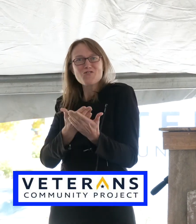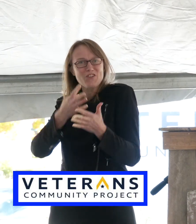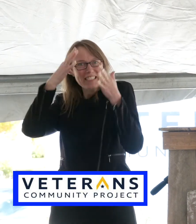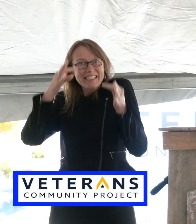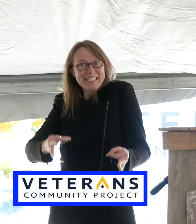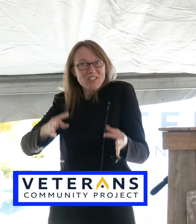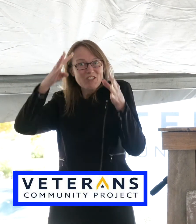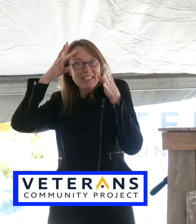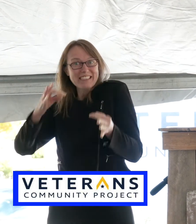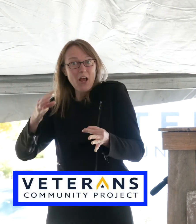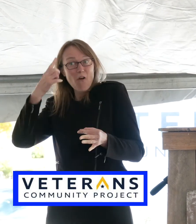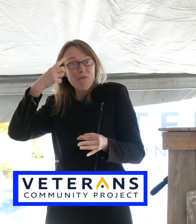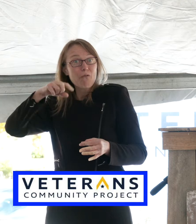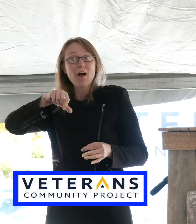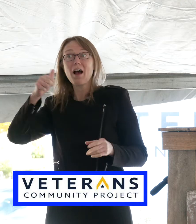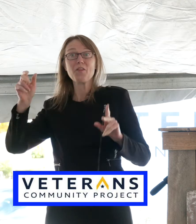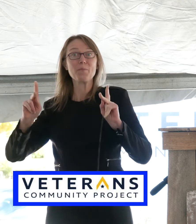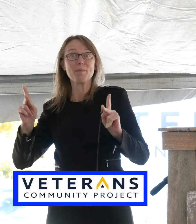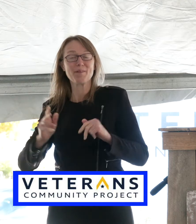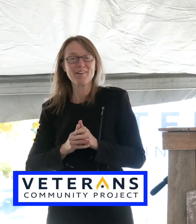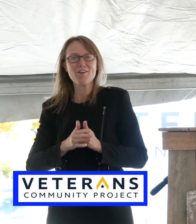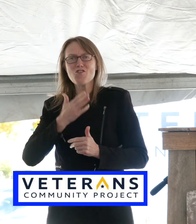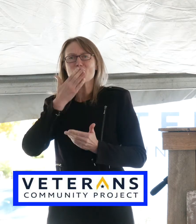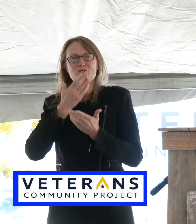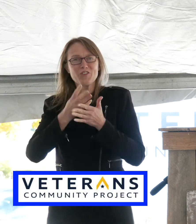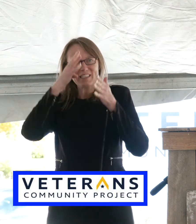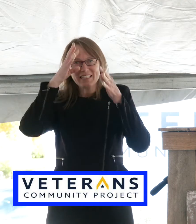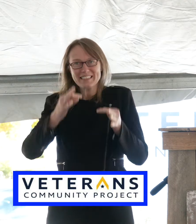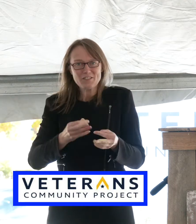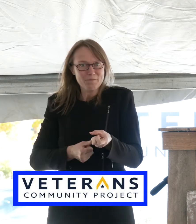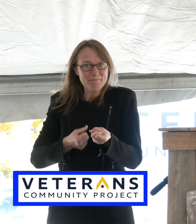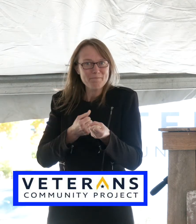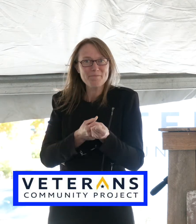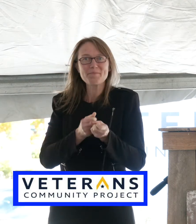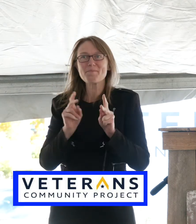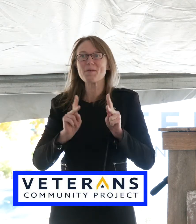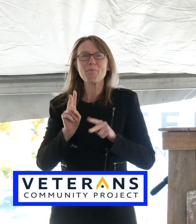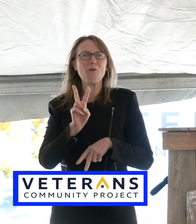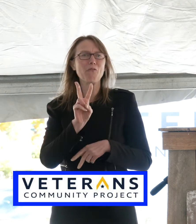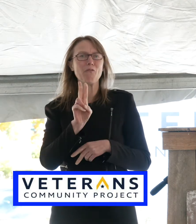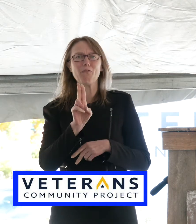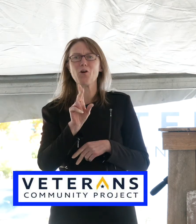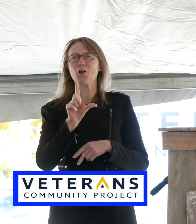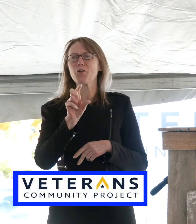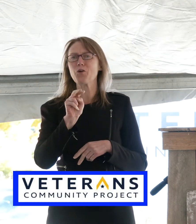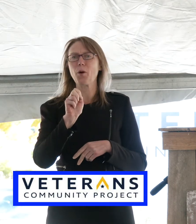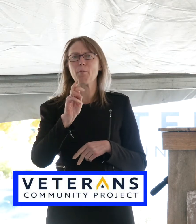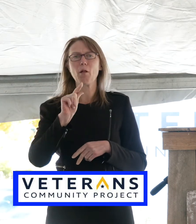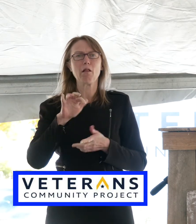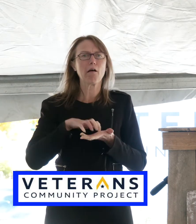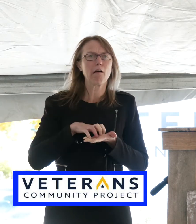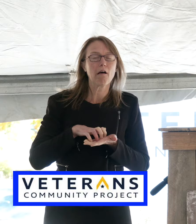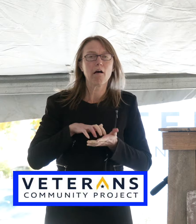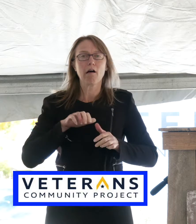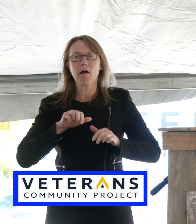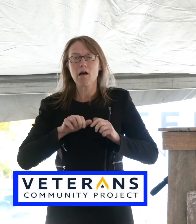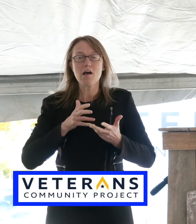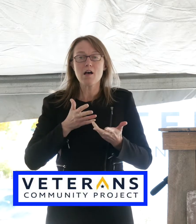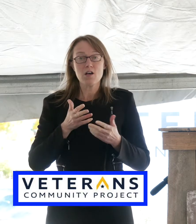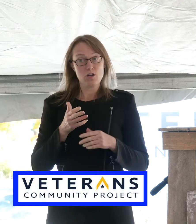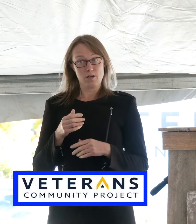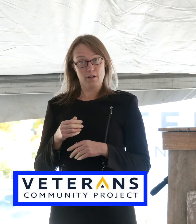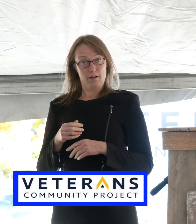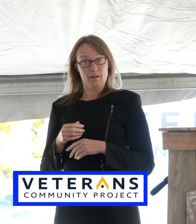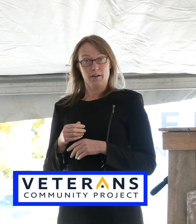and good decisions for people who are vulnerable. In our nation, the service members and the veterans